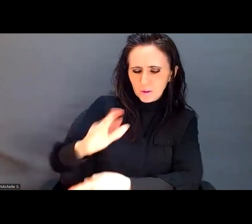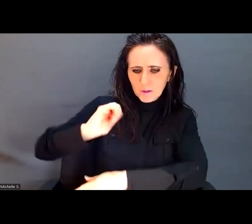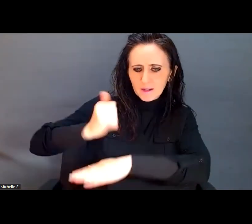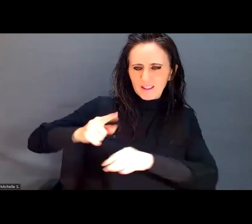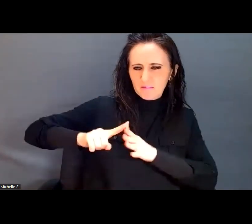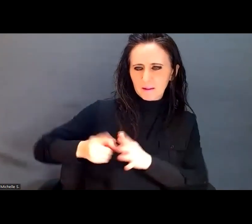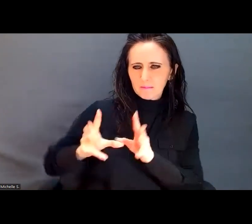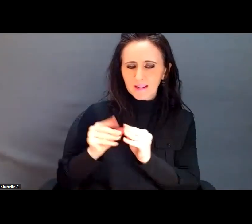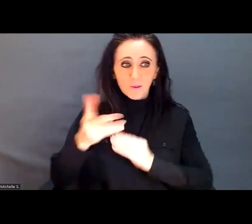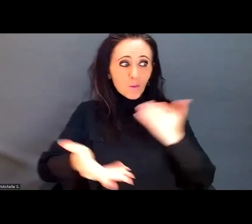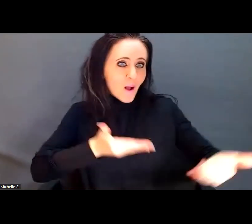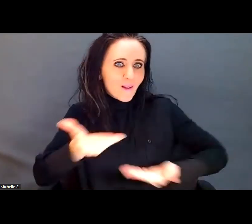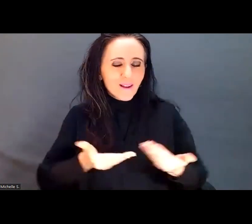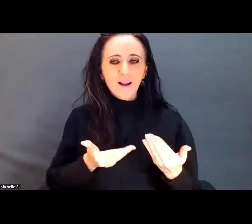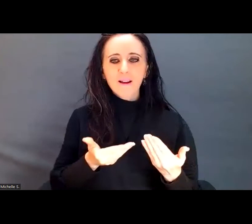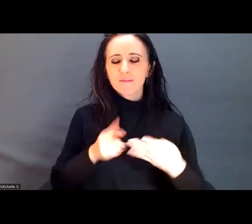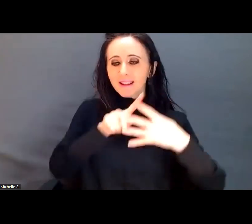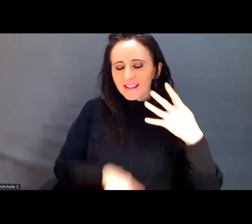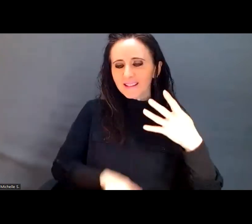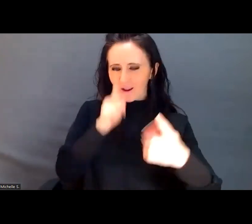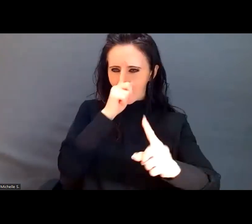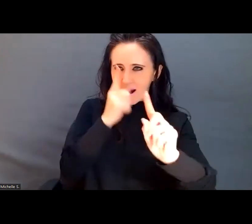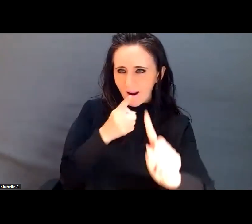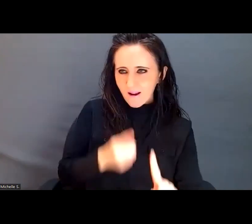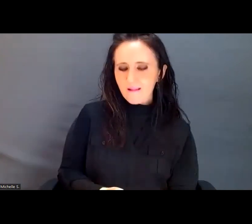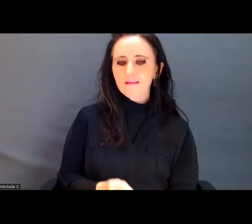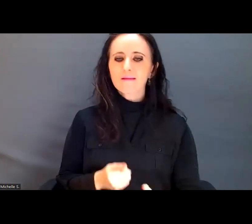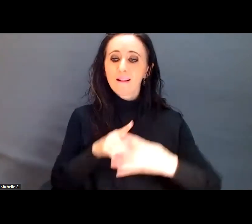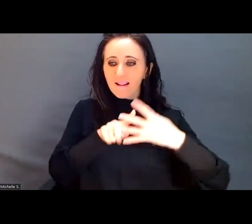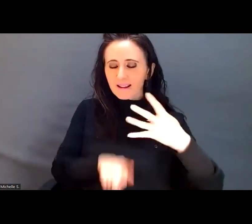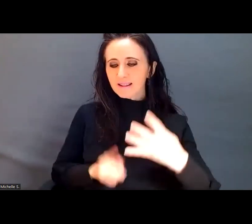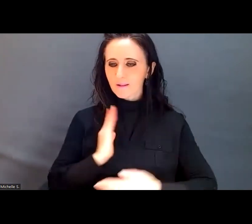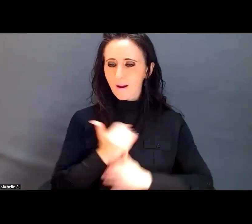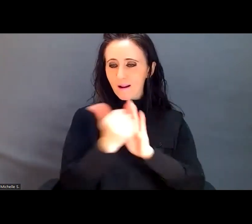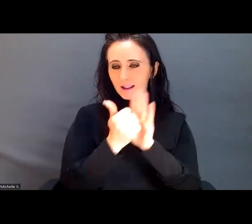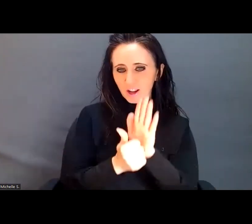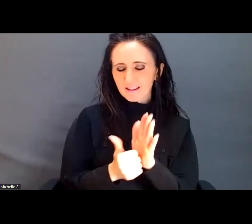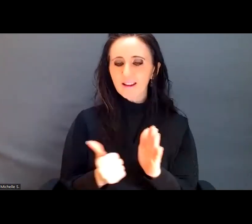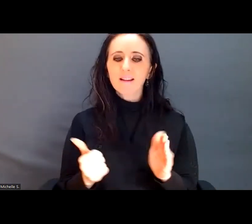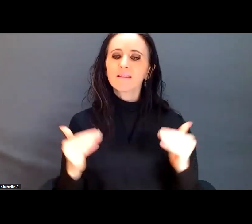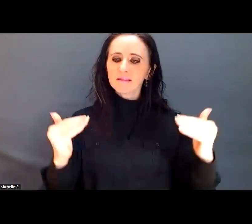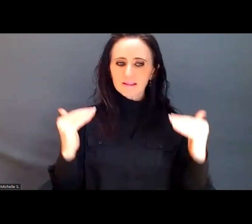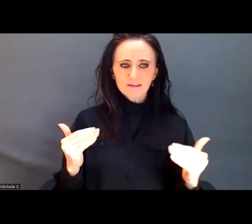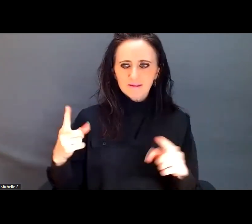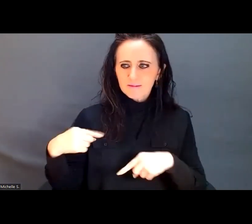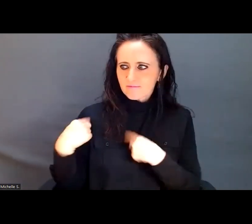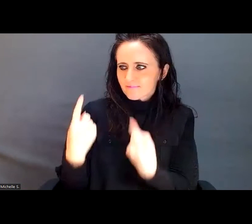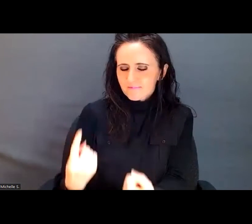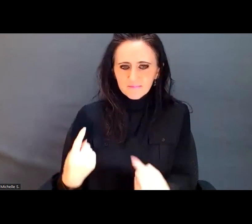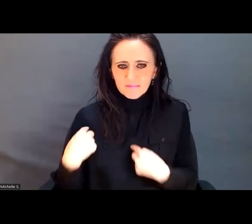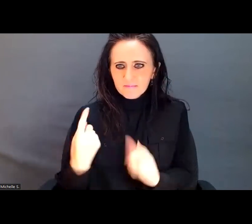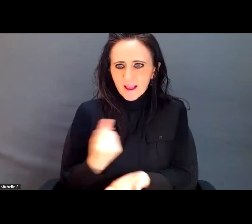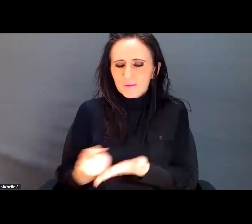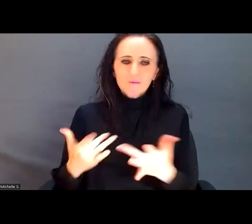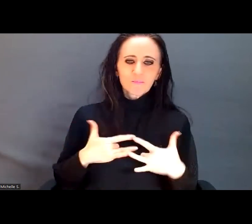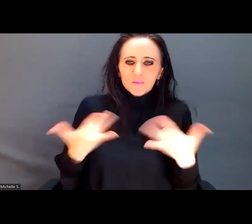our agreements. Here's our agenda objective. What's been on your mind this past week or 2 weeks, whatever the time